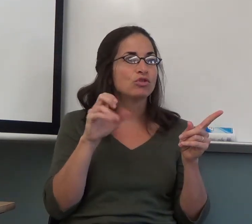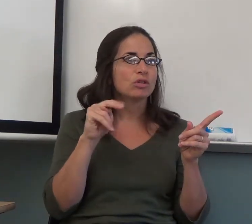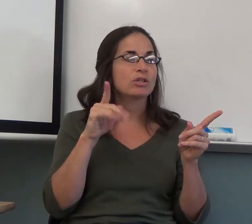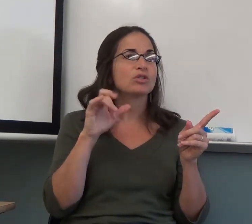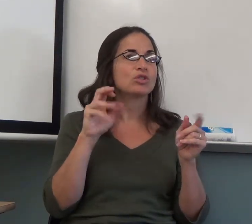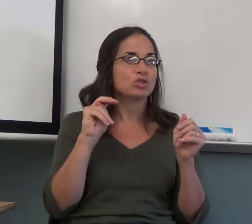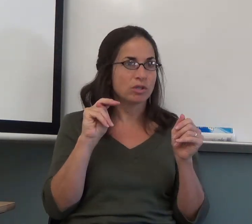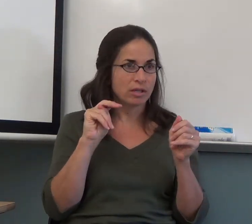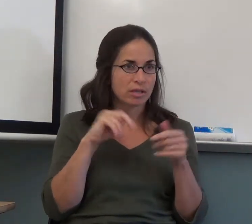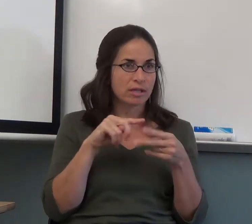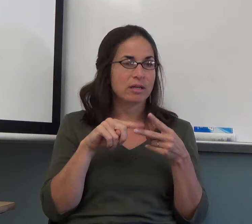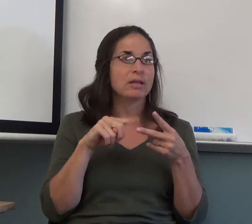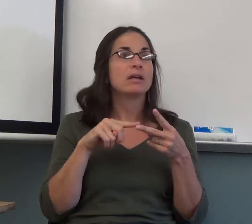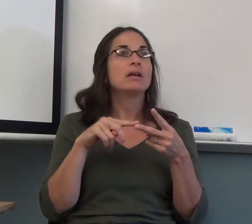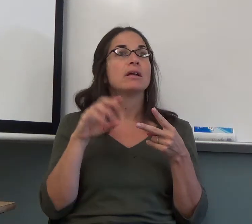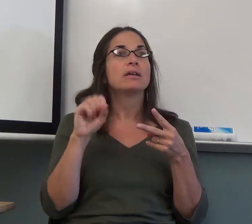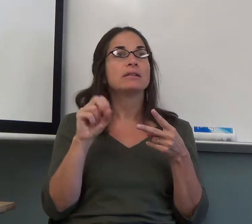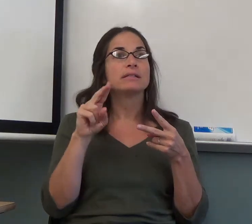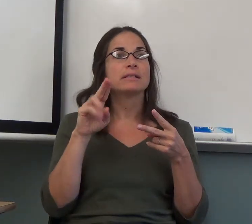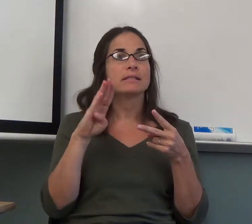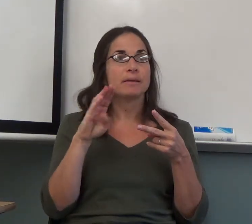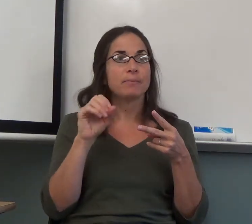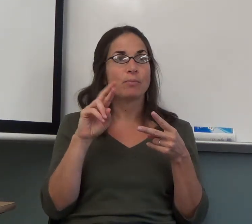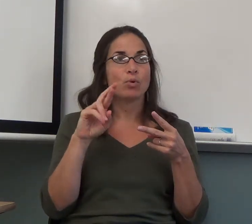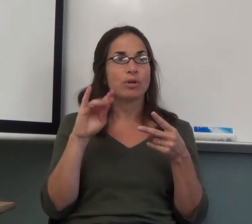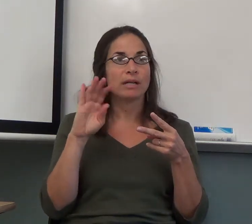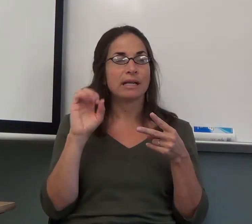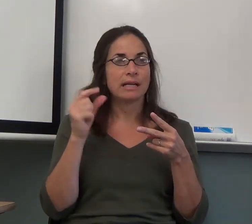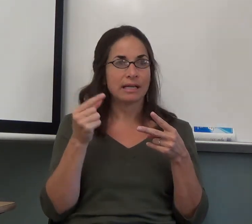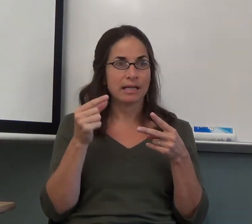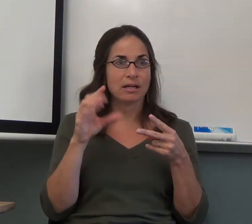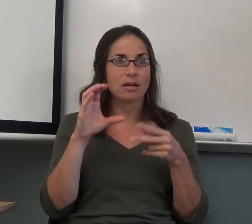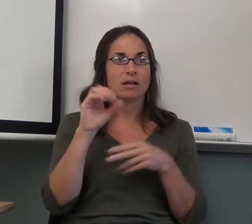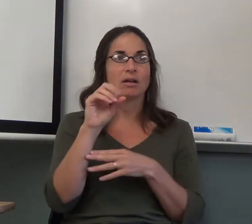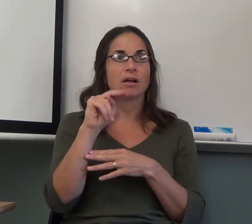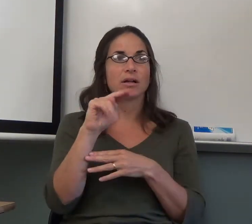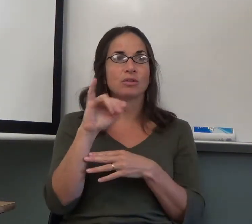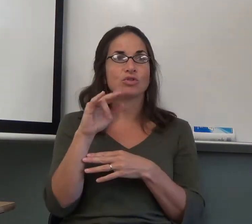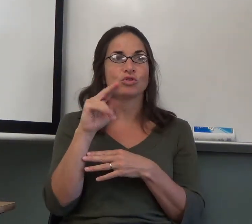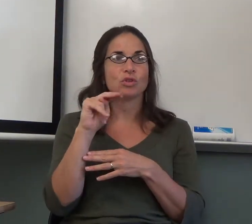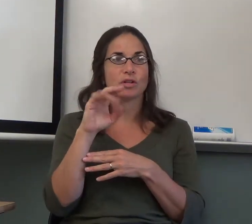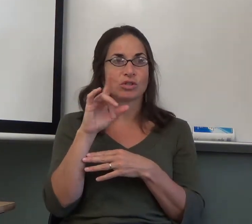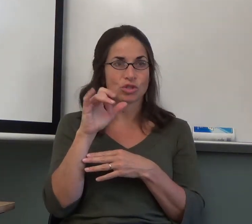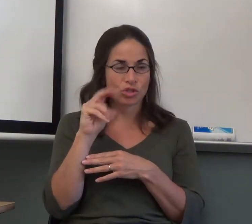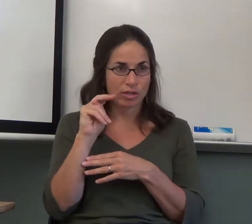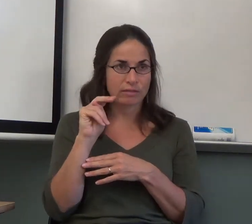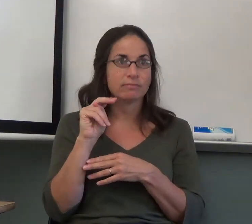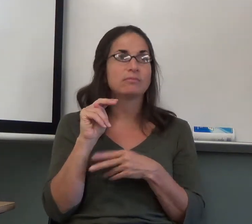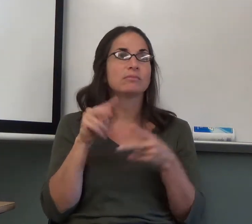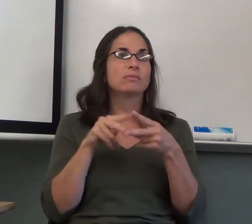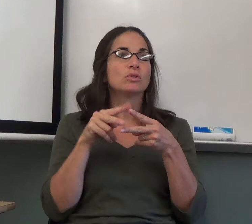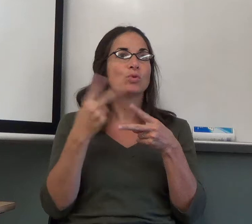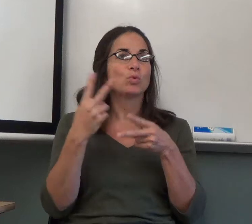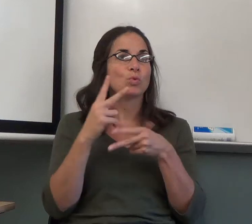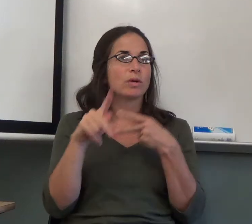That's right, a conjunction of one or the other type. We had a coordinating conjunction,